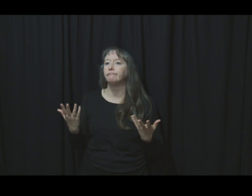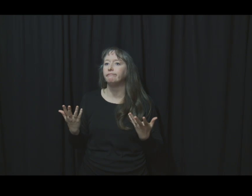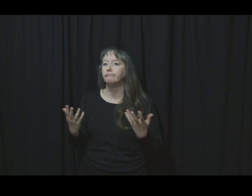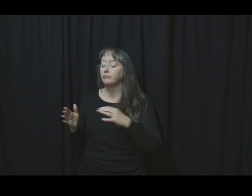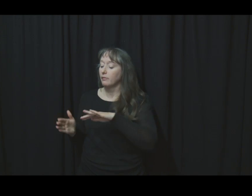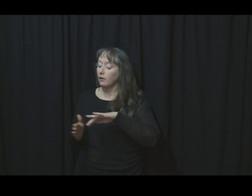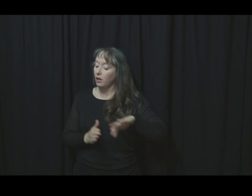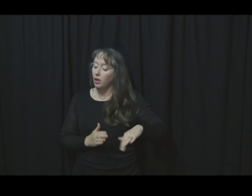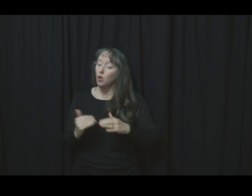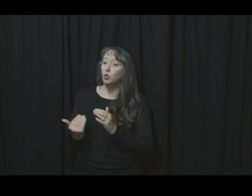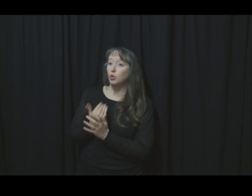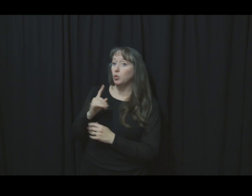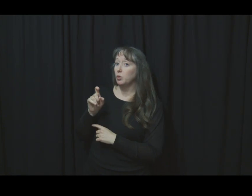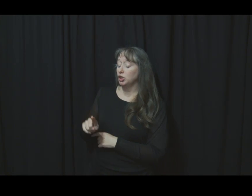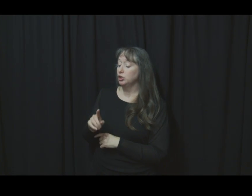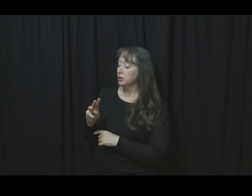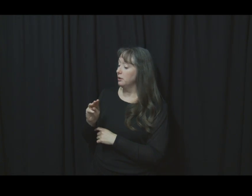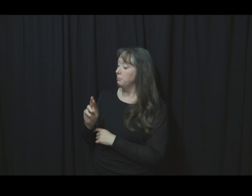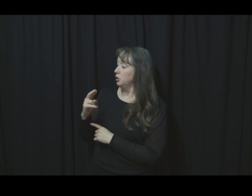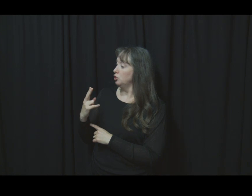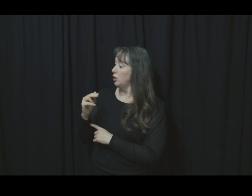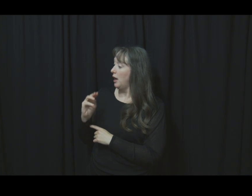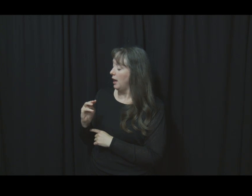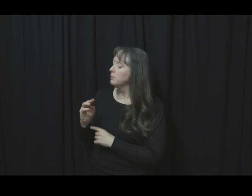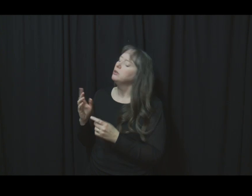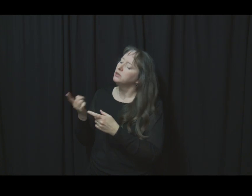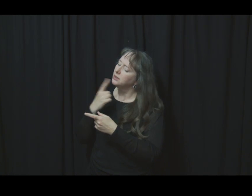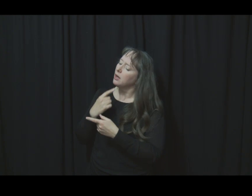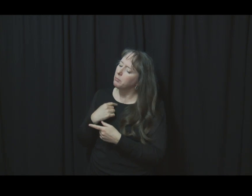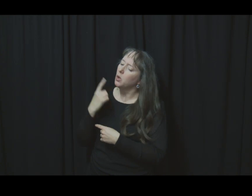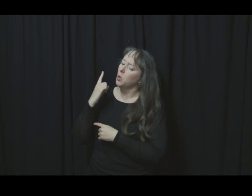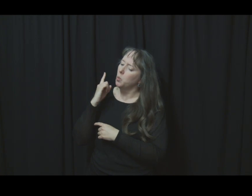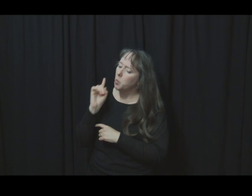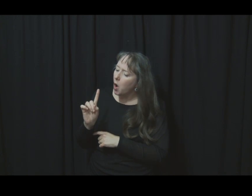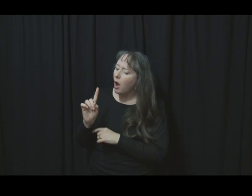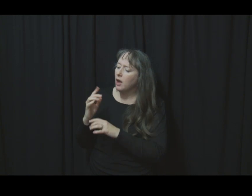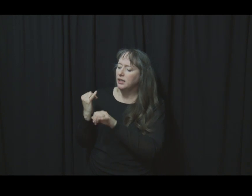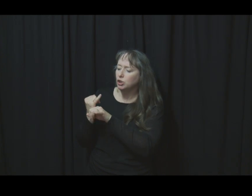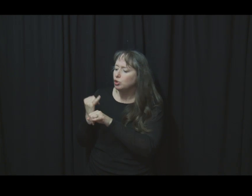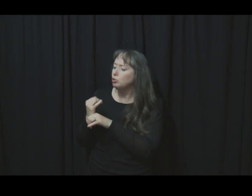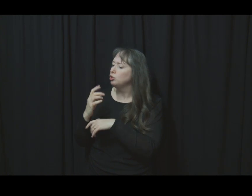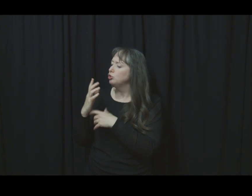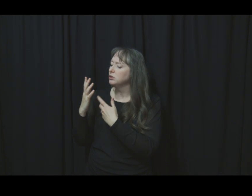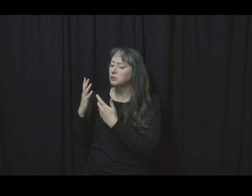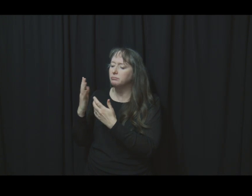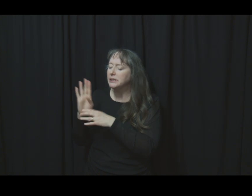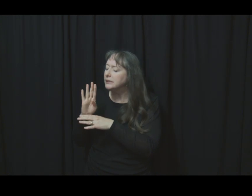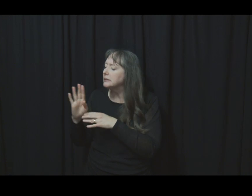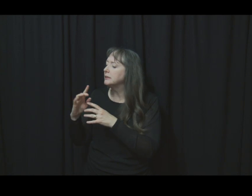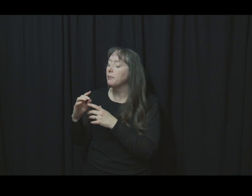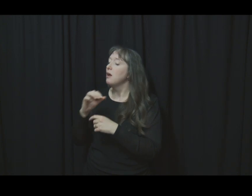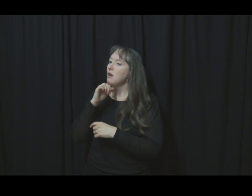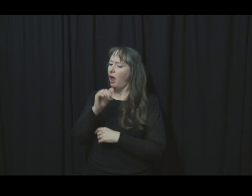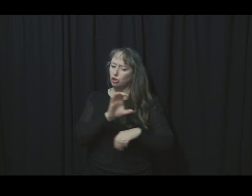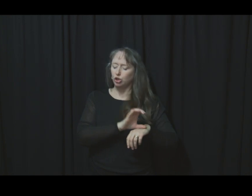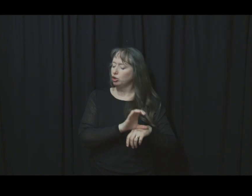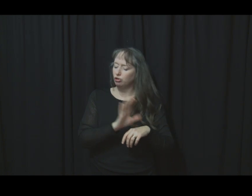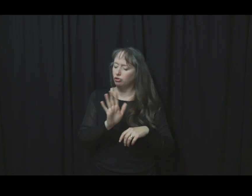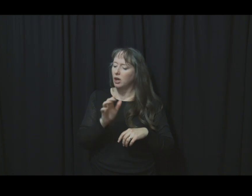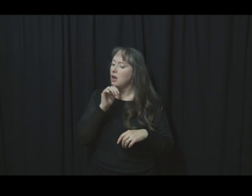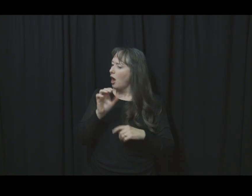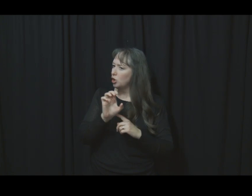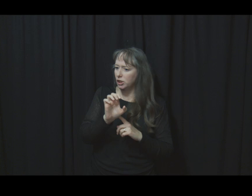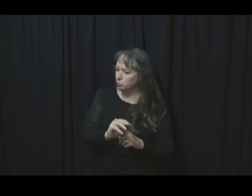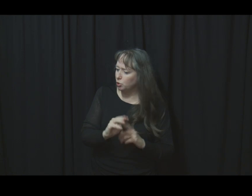name one institution, business, or organization other than a church, amusement park, or the Creation Museum that is using any aspect